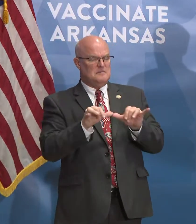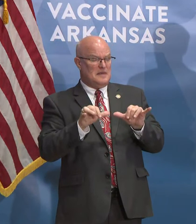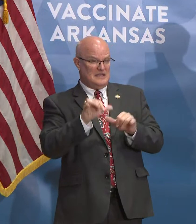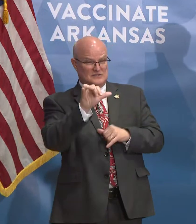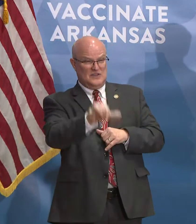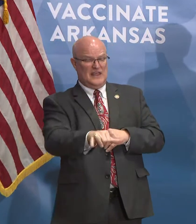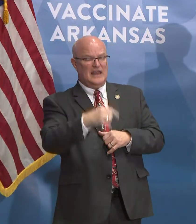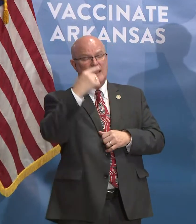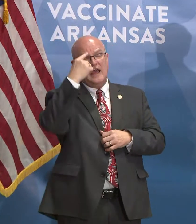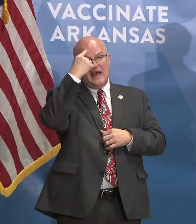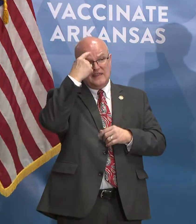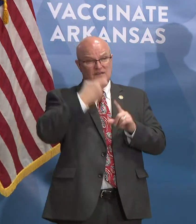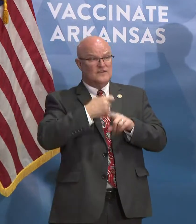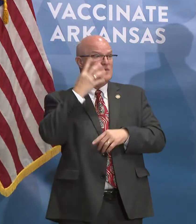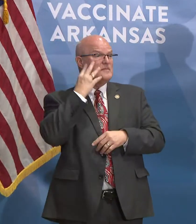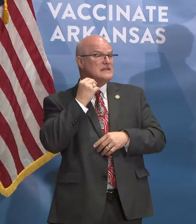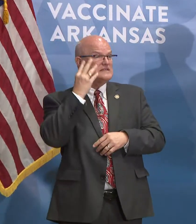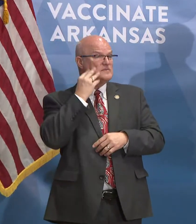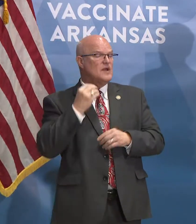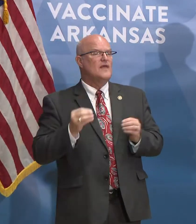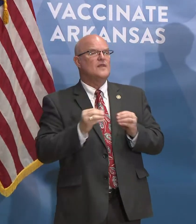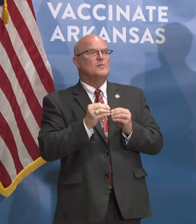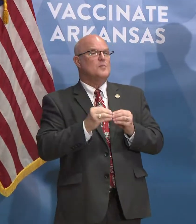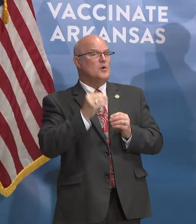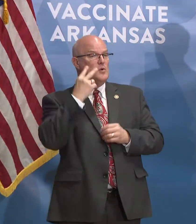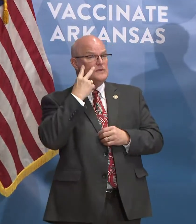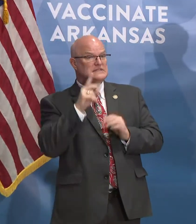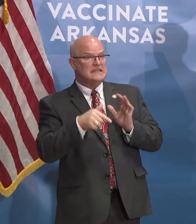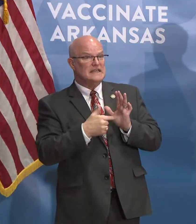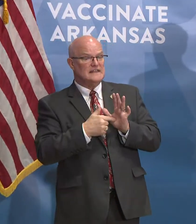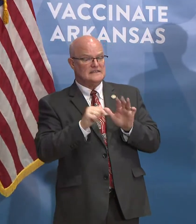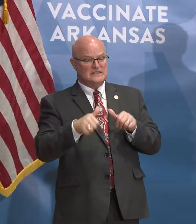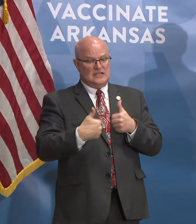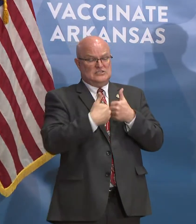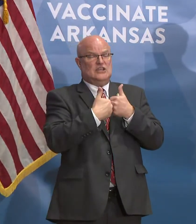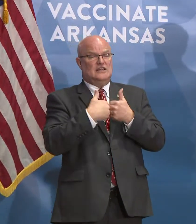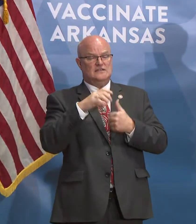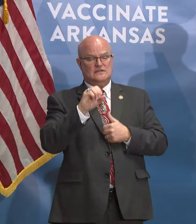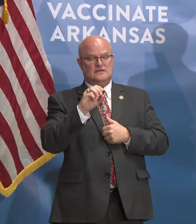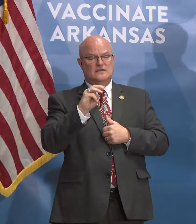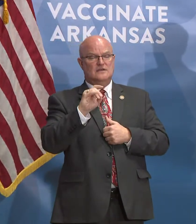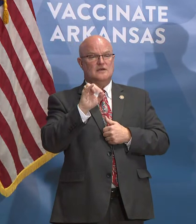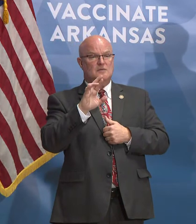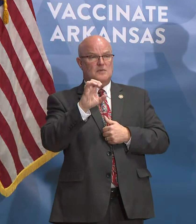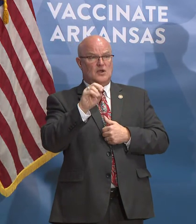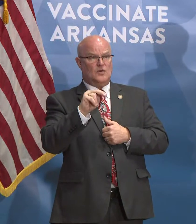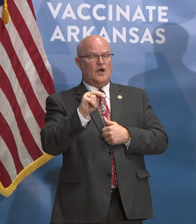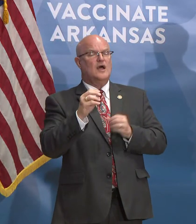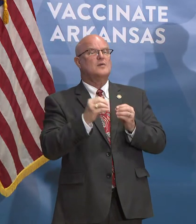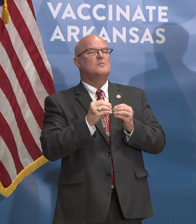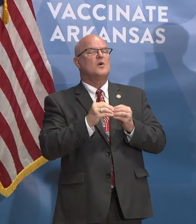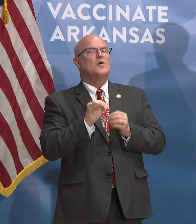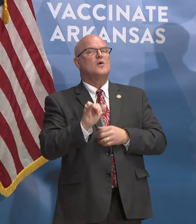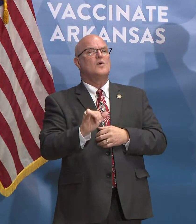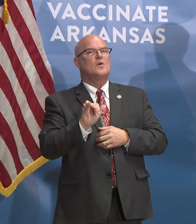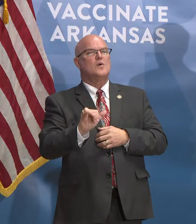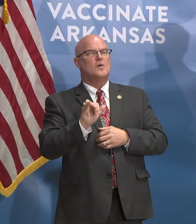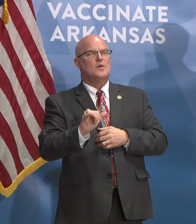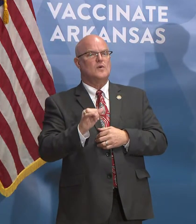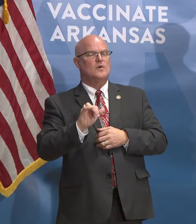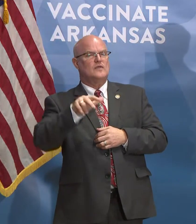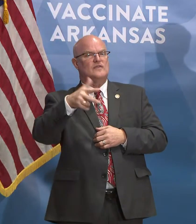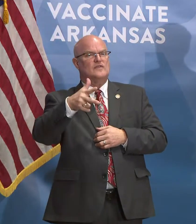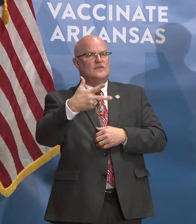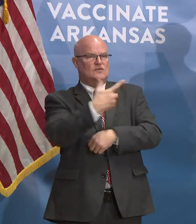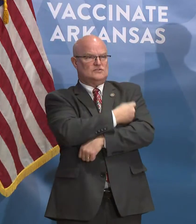that. I think from experience, the more we see this and the challenge of Omicron, the more we realize how important booster shots